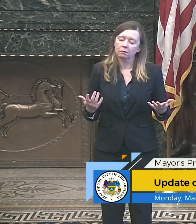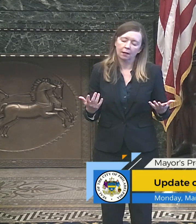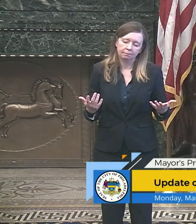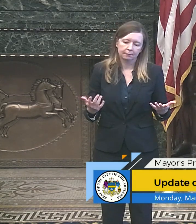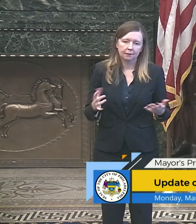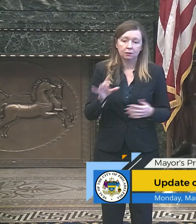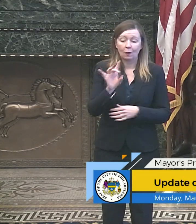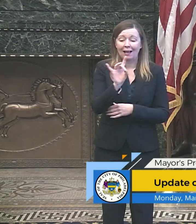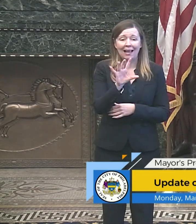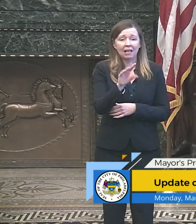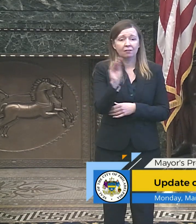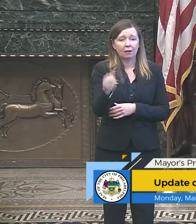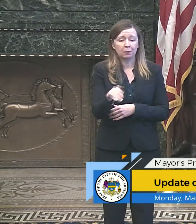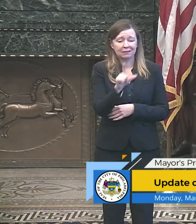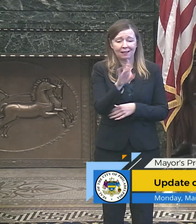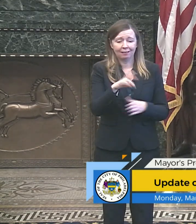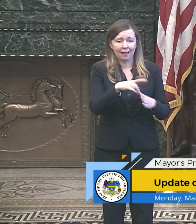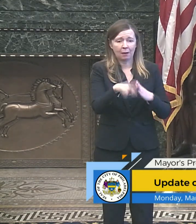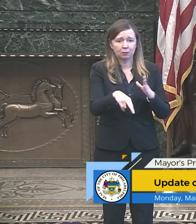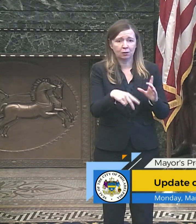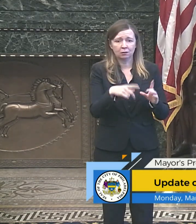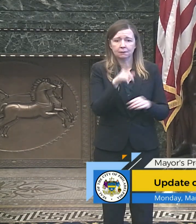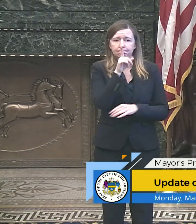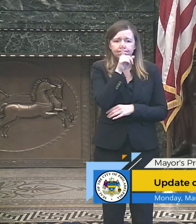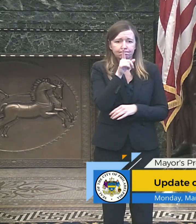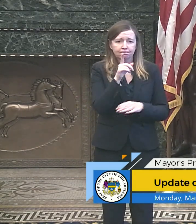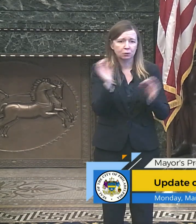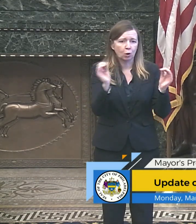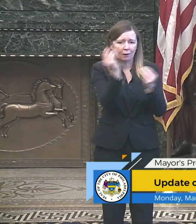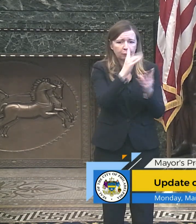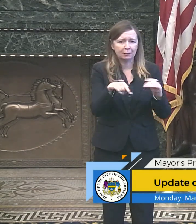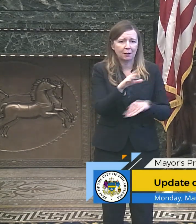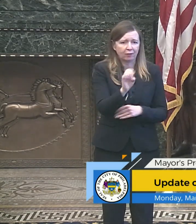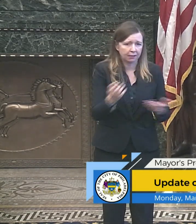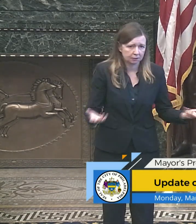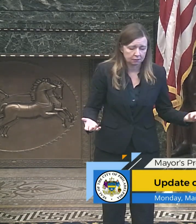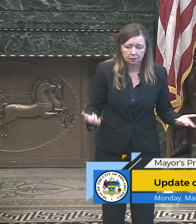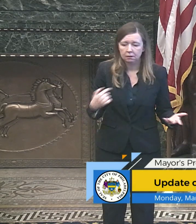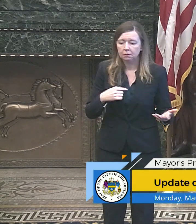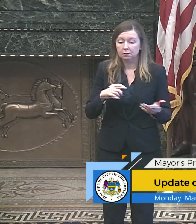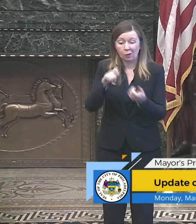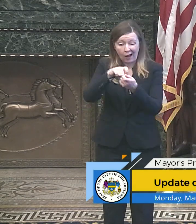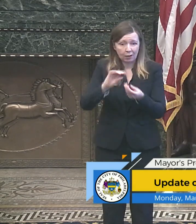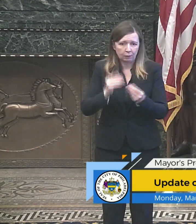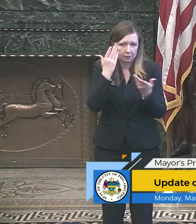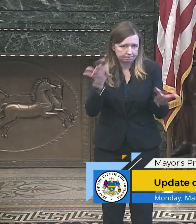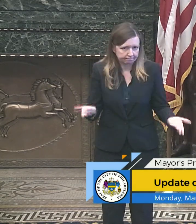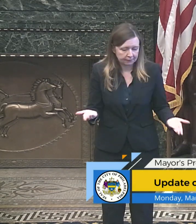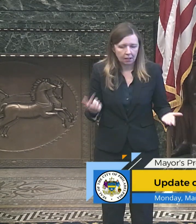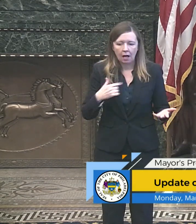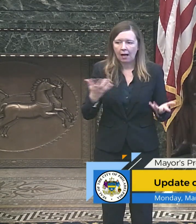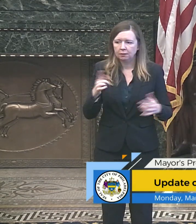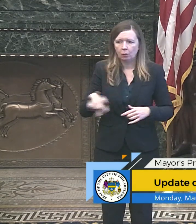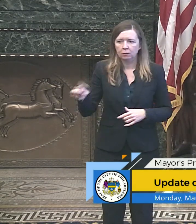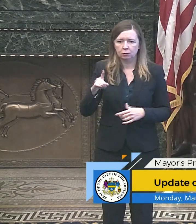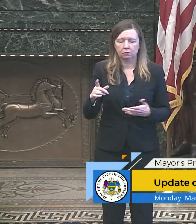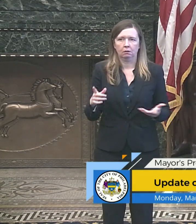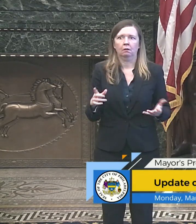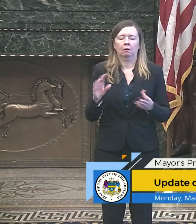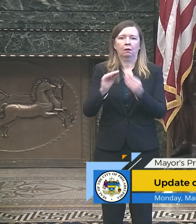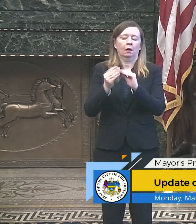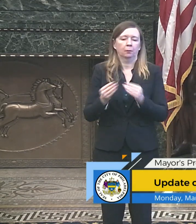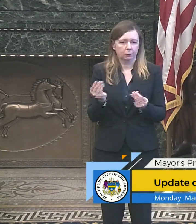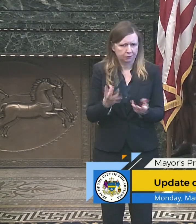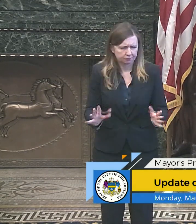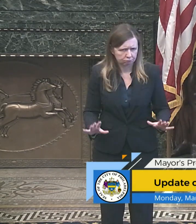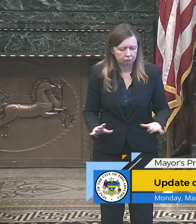so 85% of the laboratory results we get do not have information on race. So we don't have accurate numbers on race. And so I don't want anybody to get hung up on the numbers.